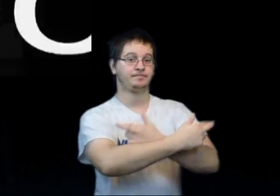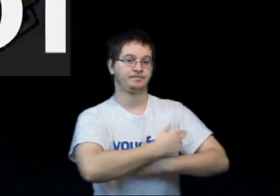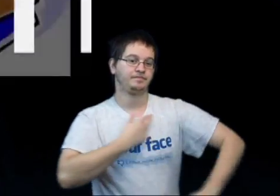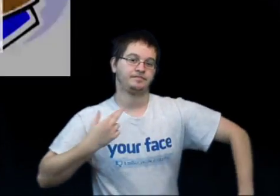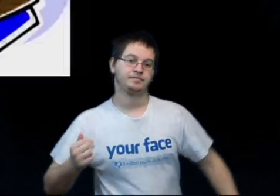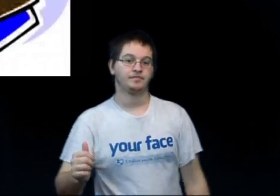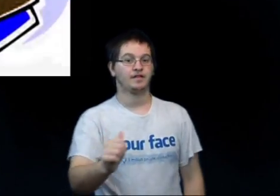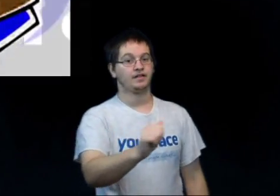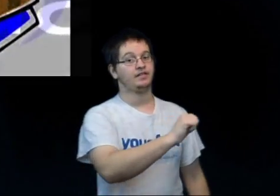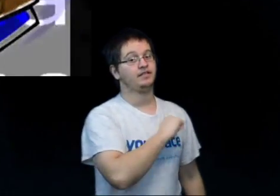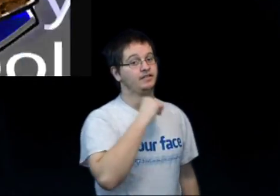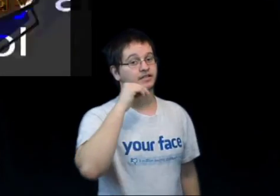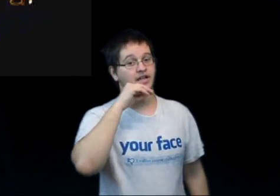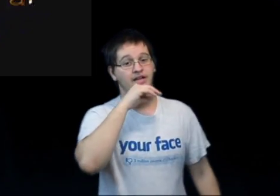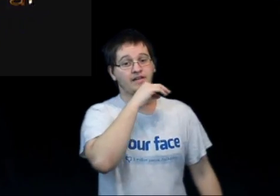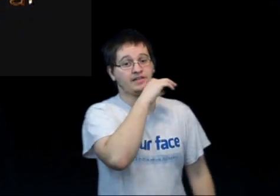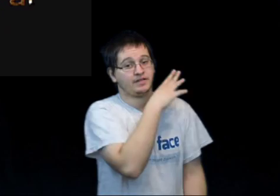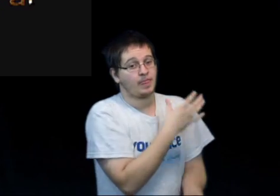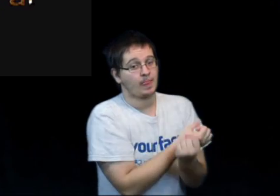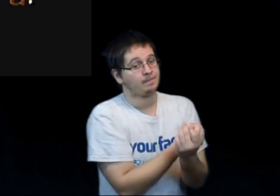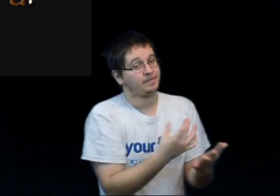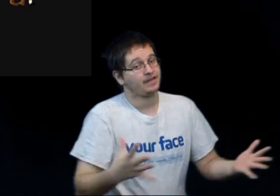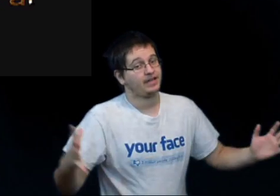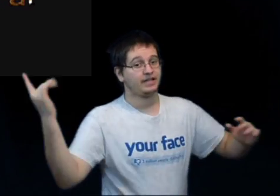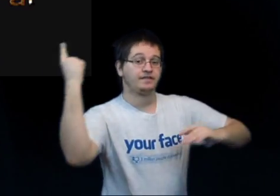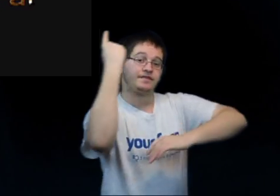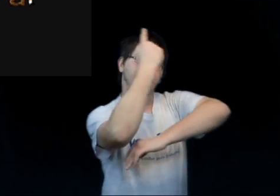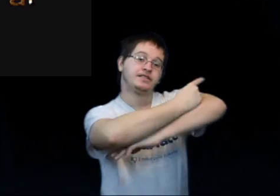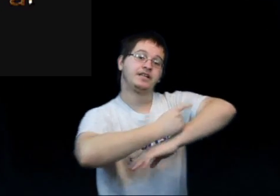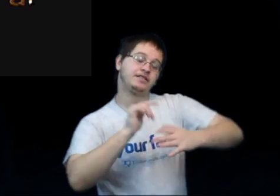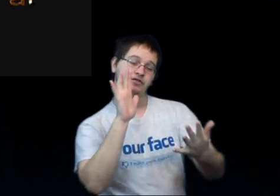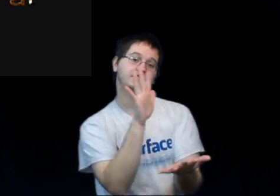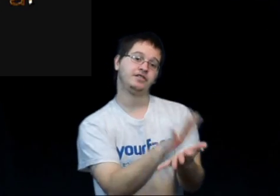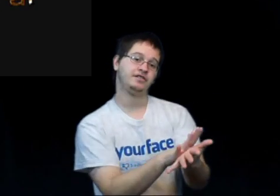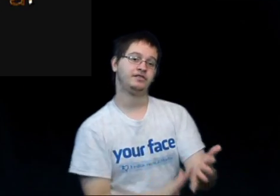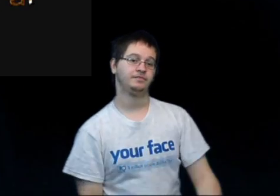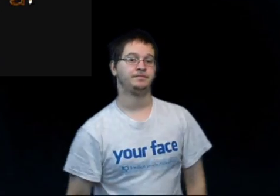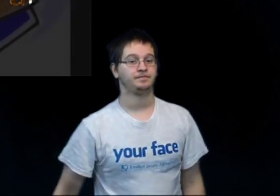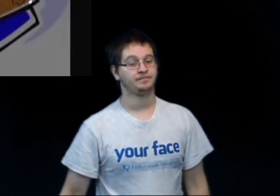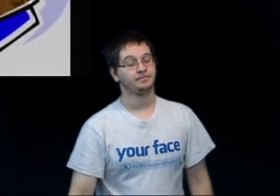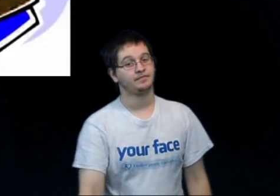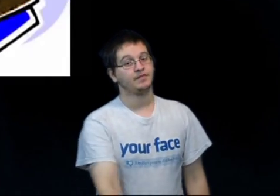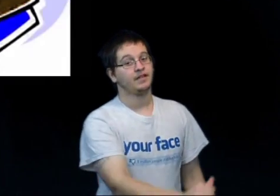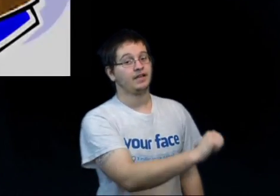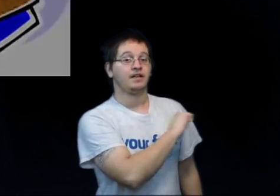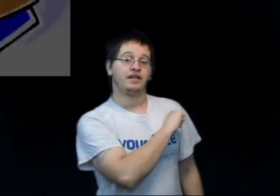Alyssa lies Every day at school